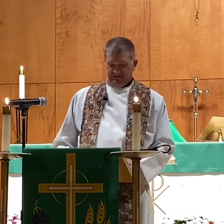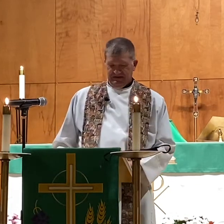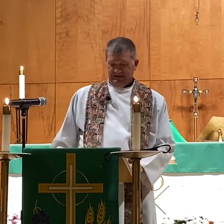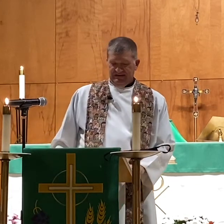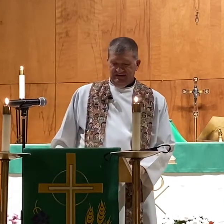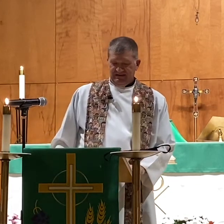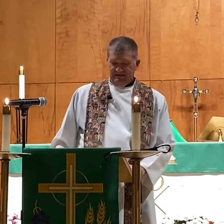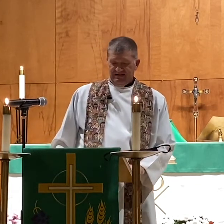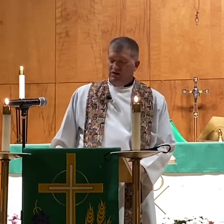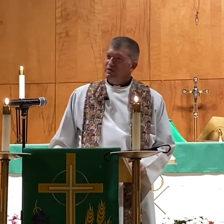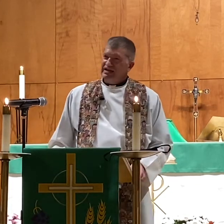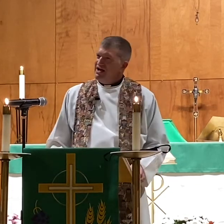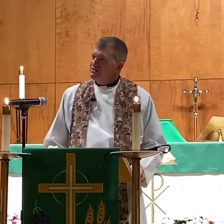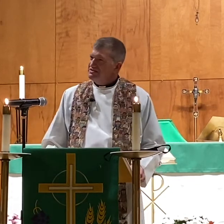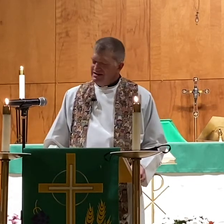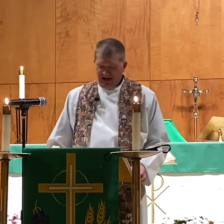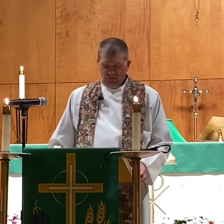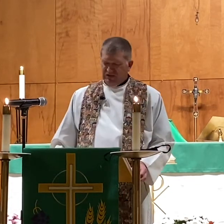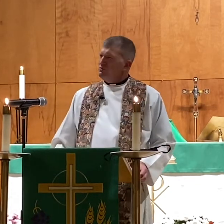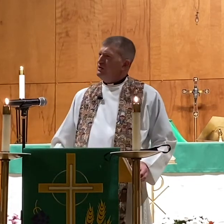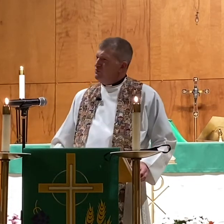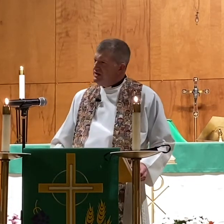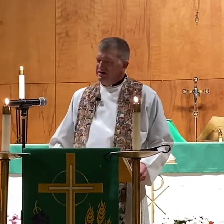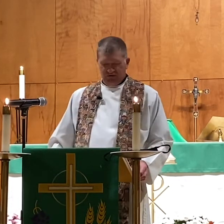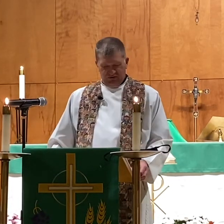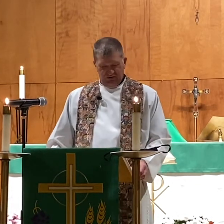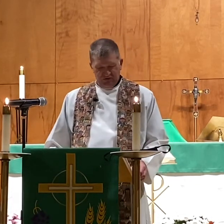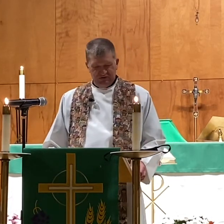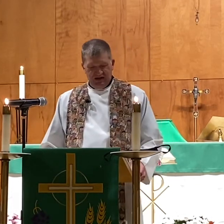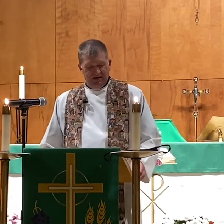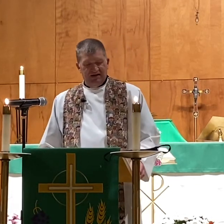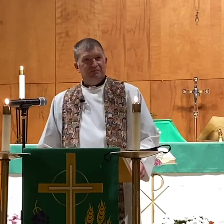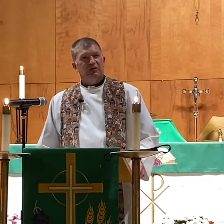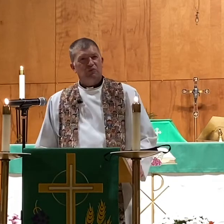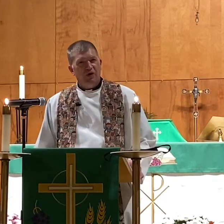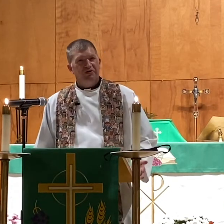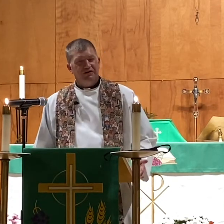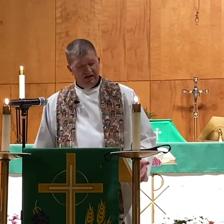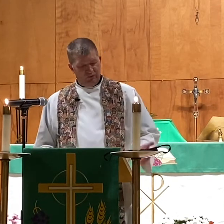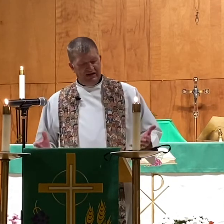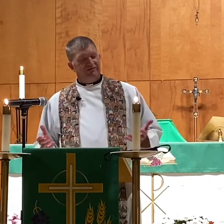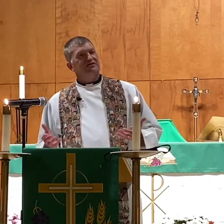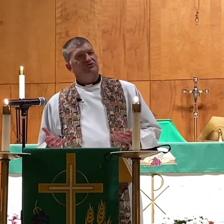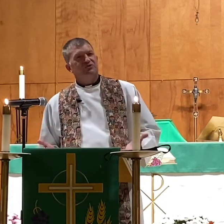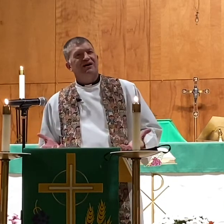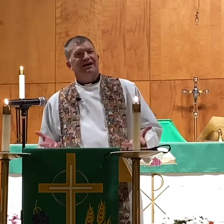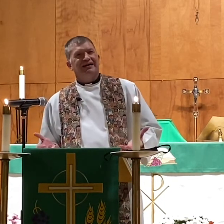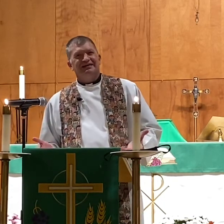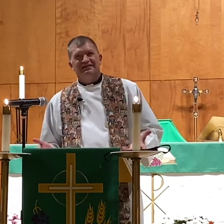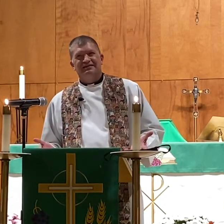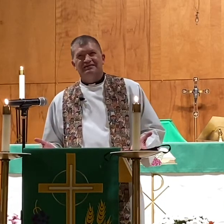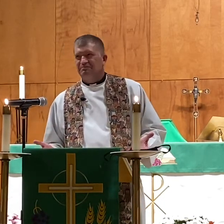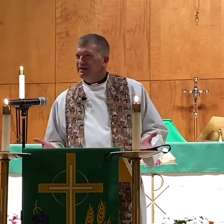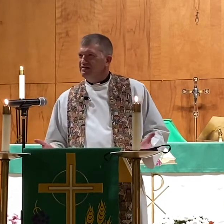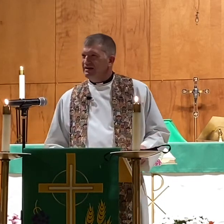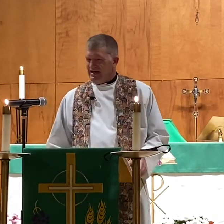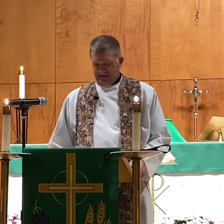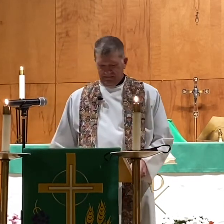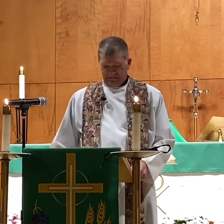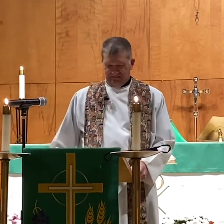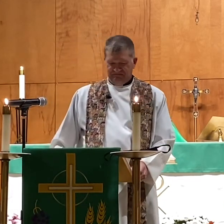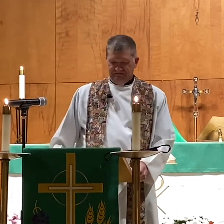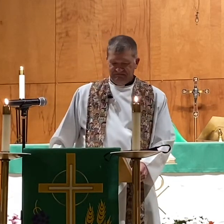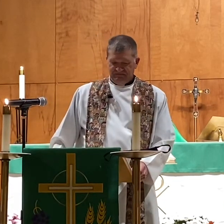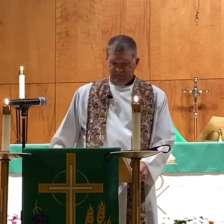have. What counts is not whether we win or lose, but whether or not we even try to play the